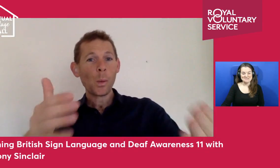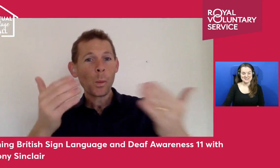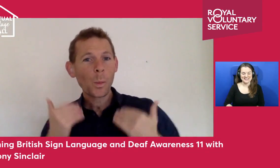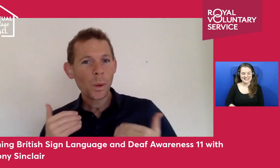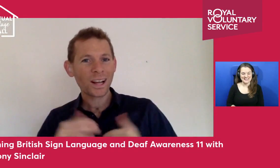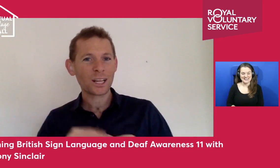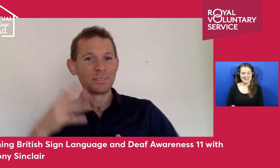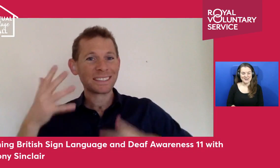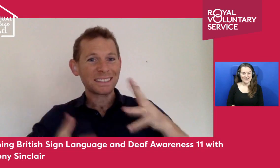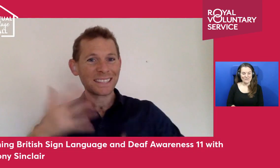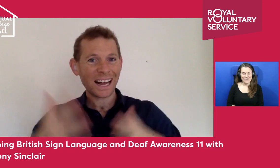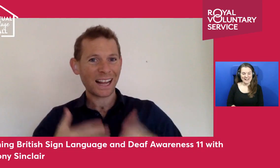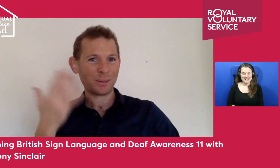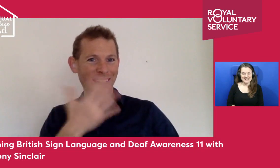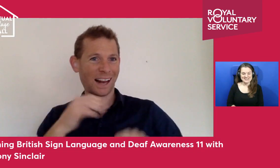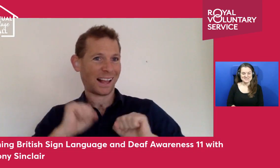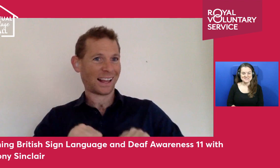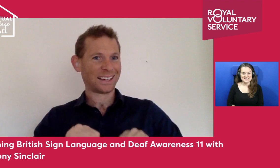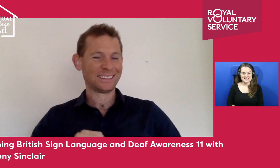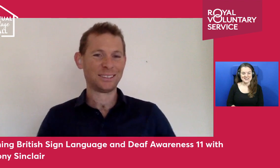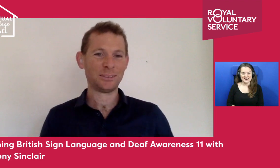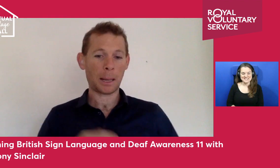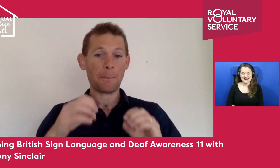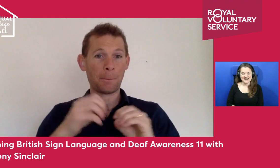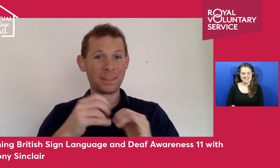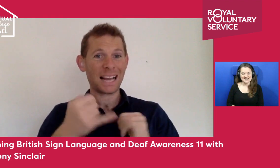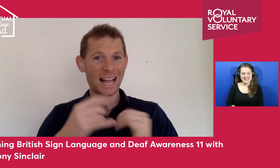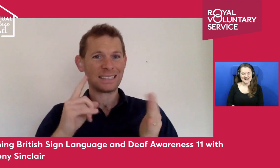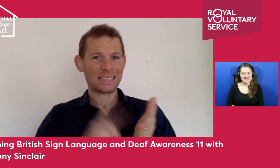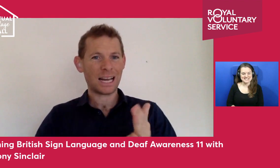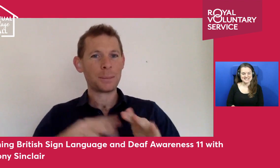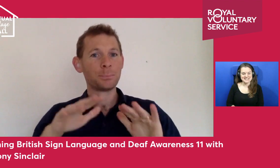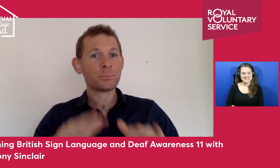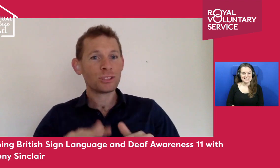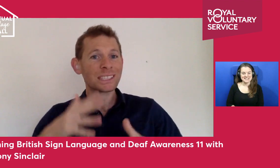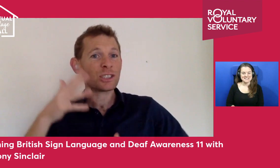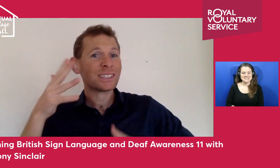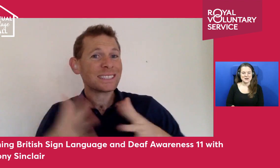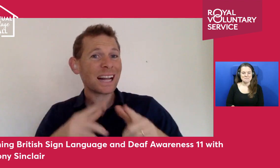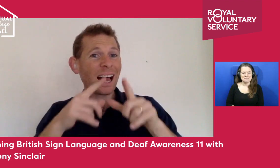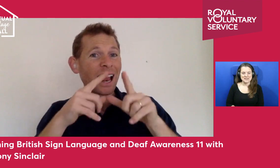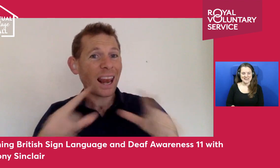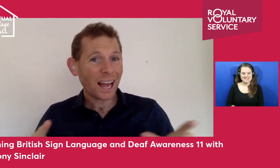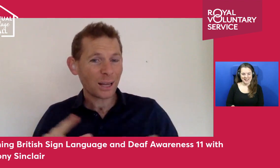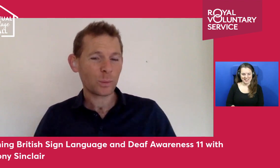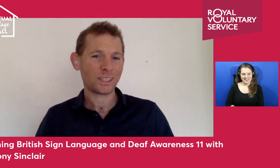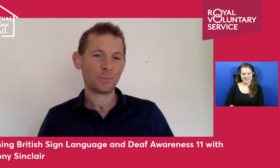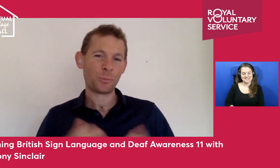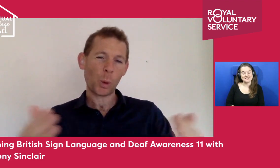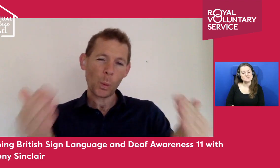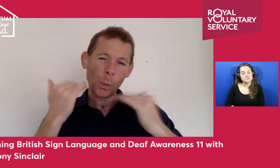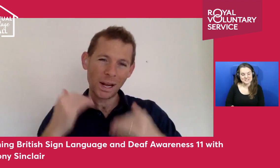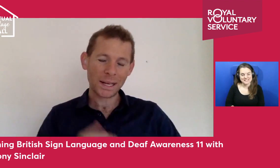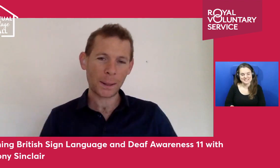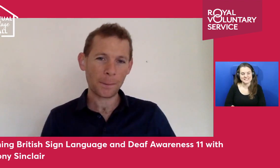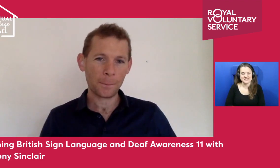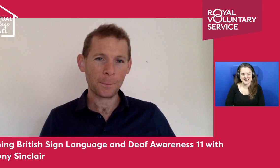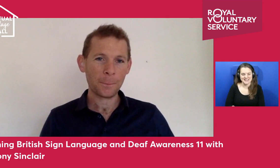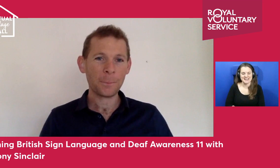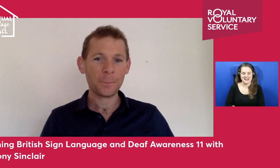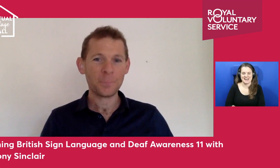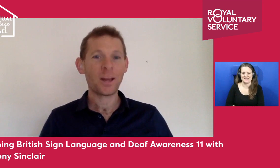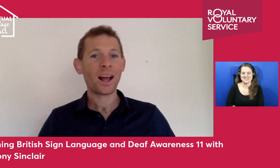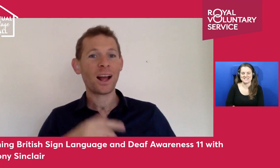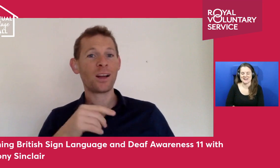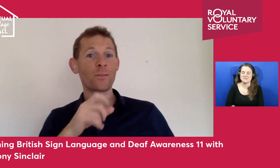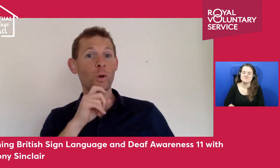Hello, everybody. Welcome to our sign language class, to our BSL class. That's British